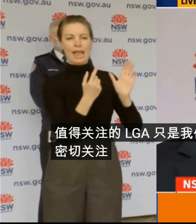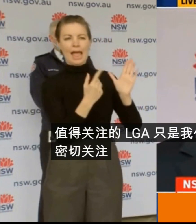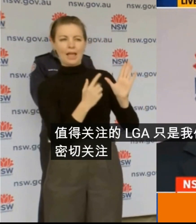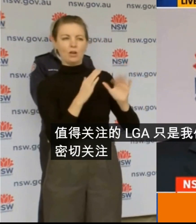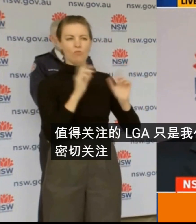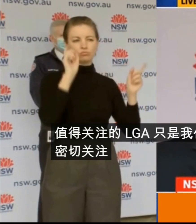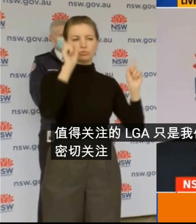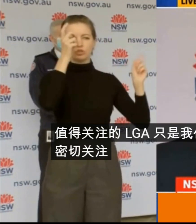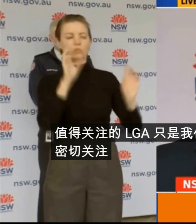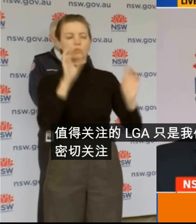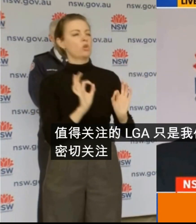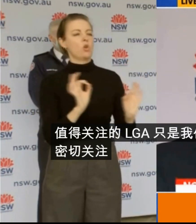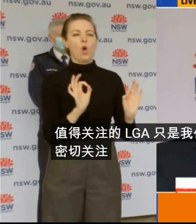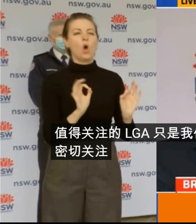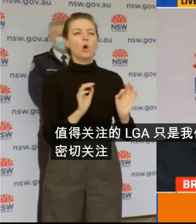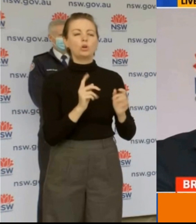closely.